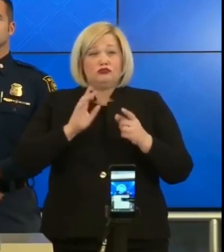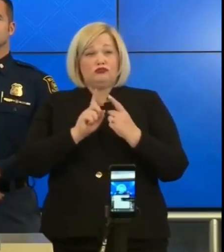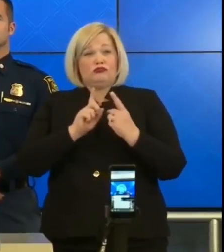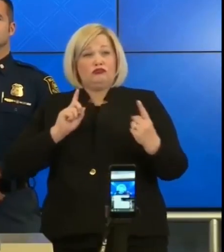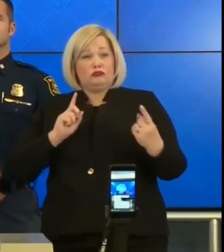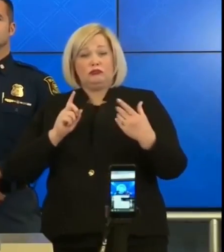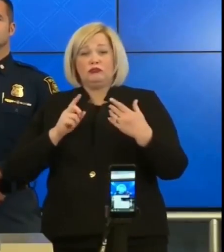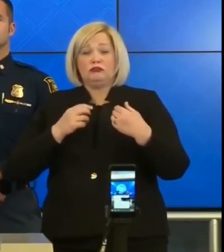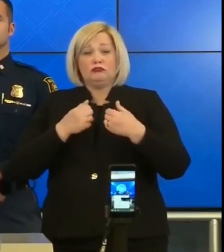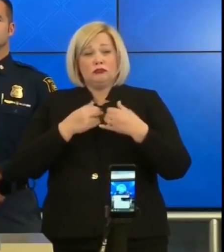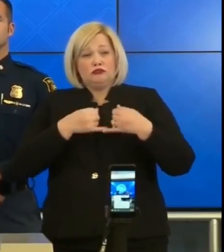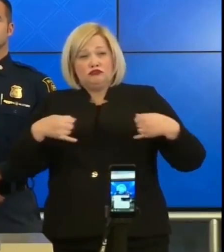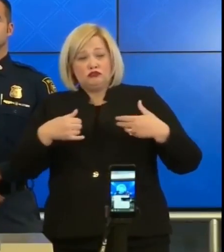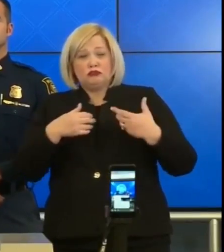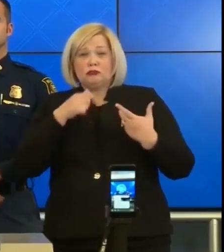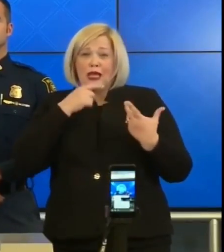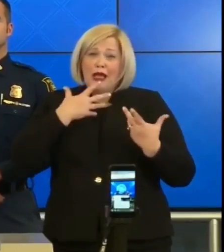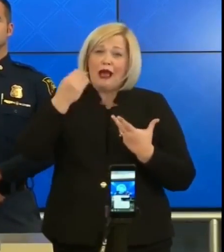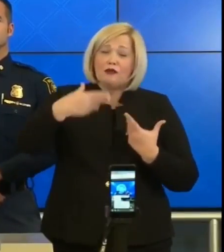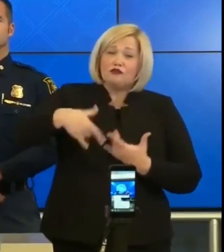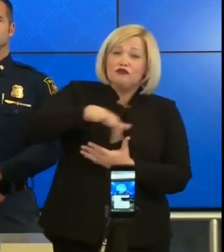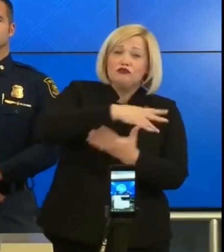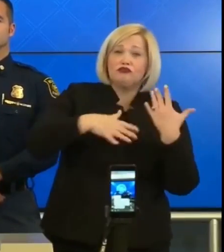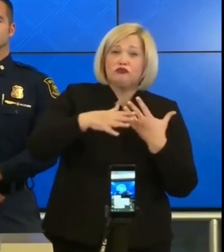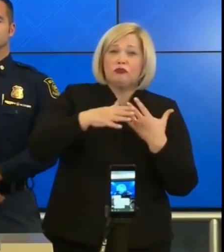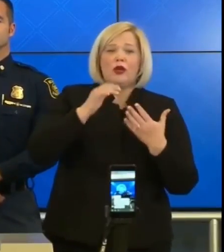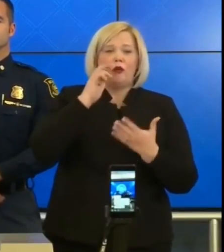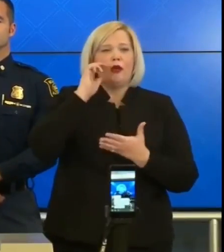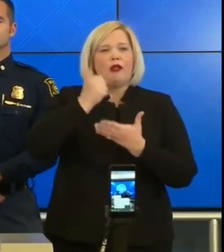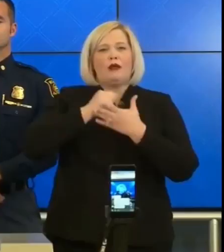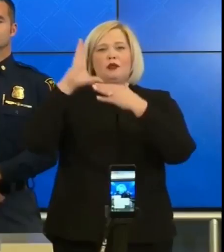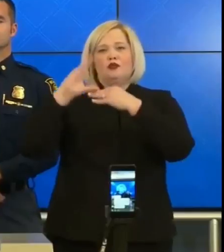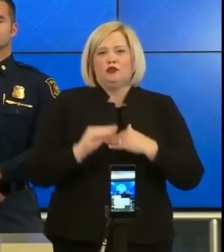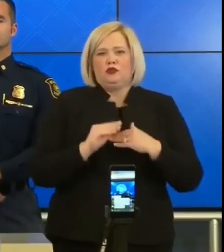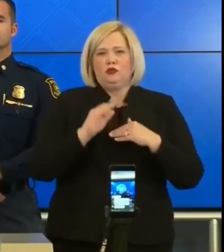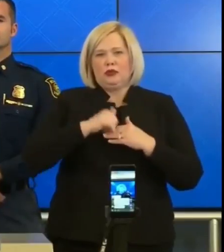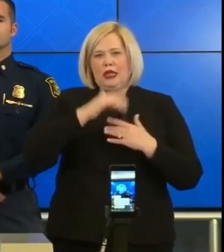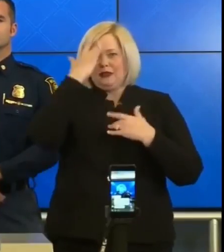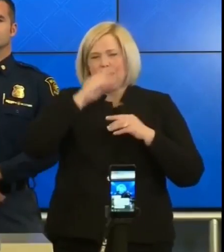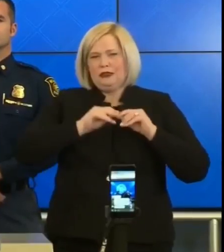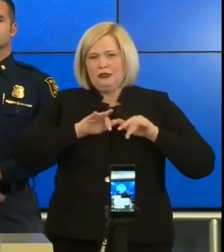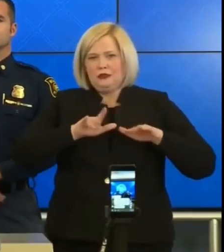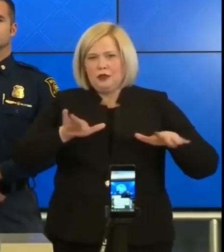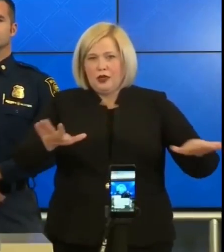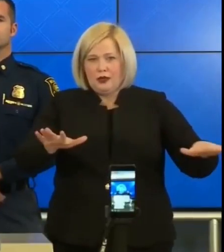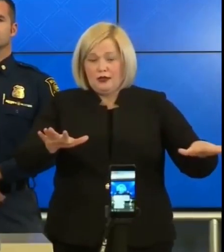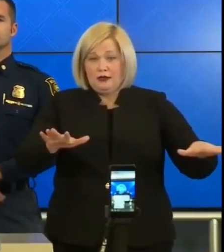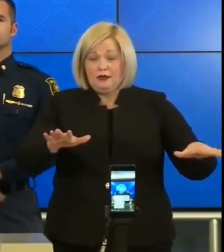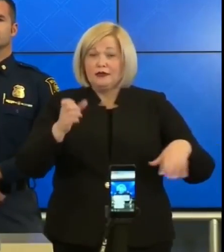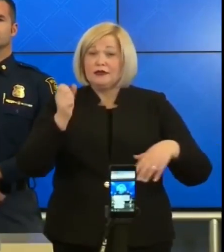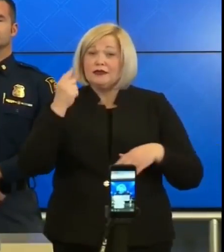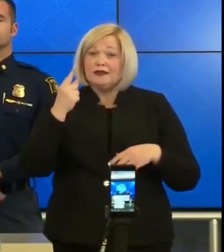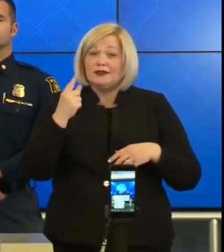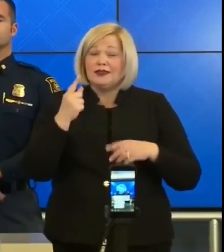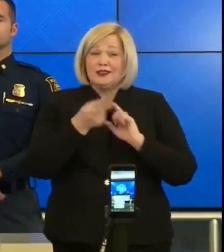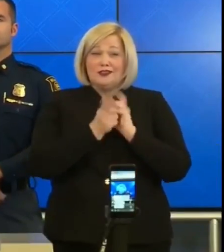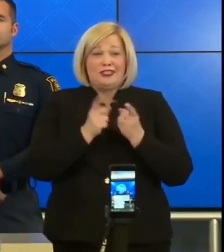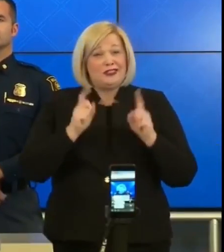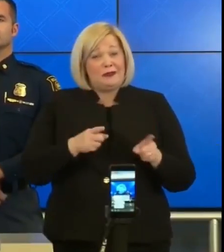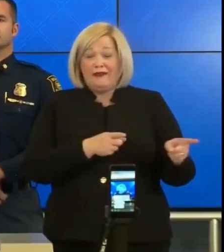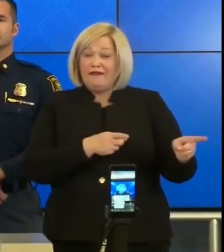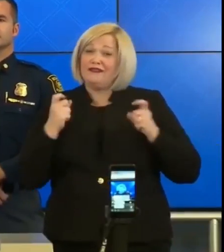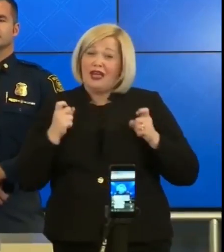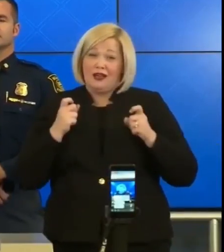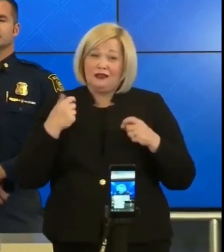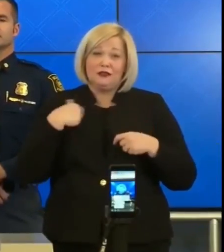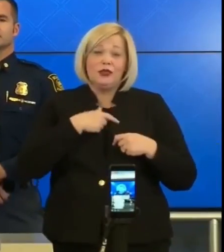what is necessary to keep the spread of this disease in check. The situation is rapidly evolving, and we will continue to